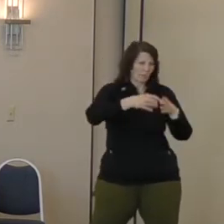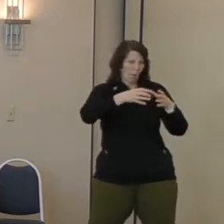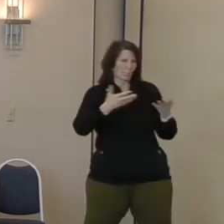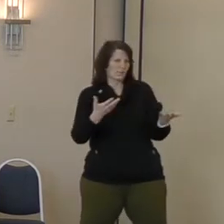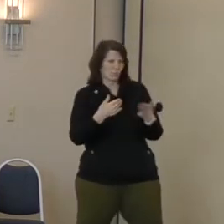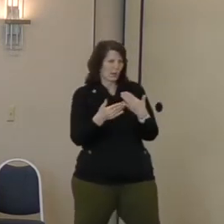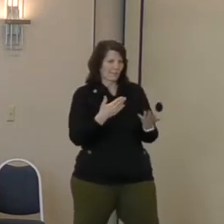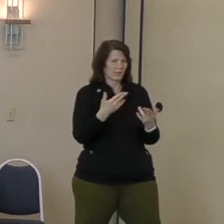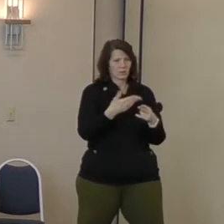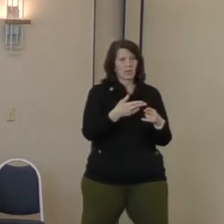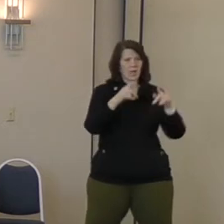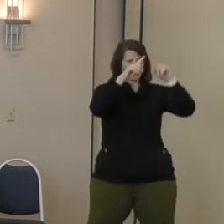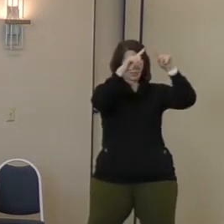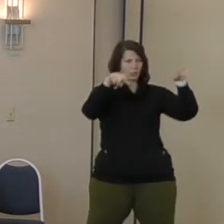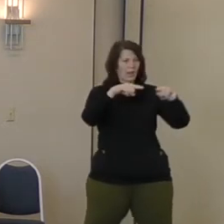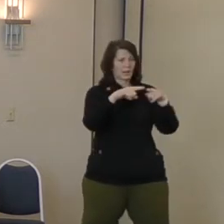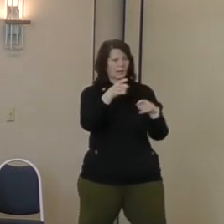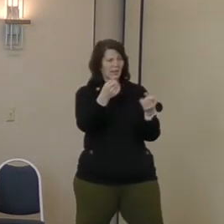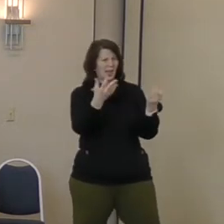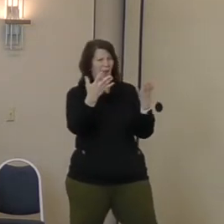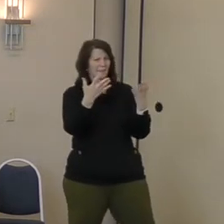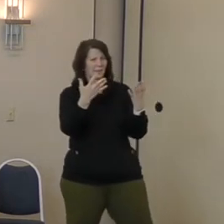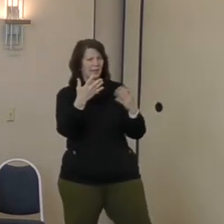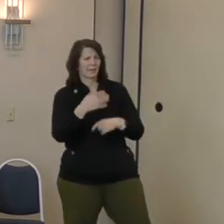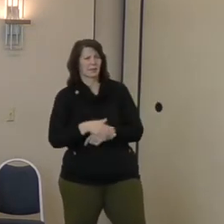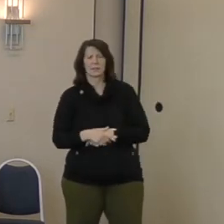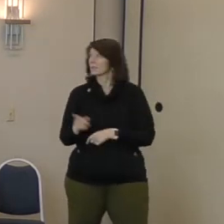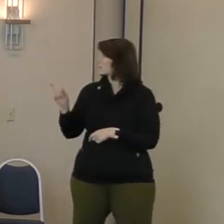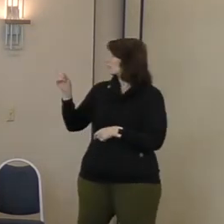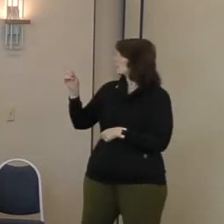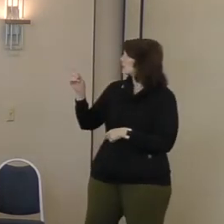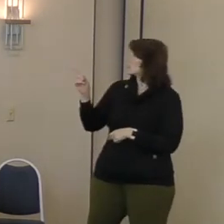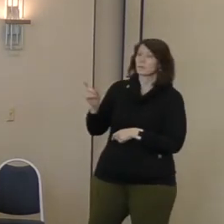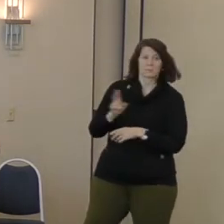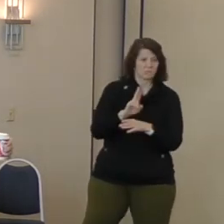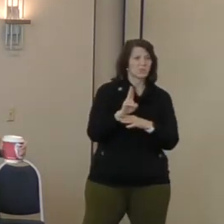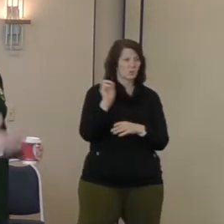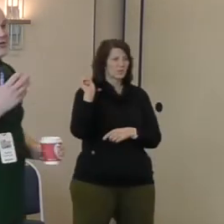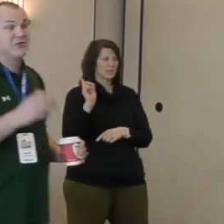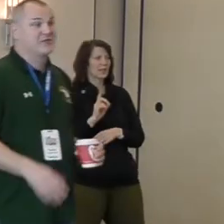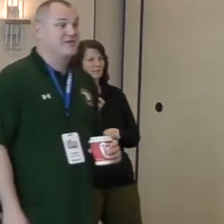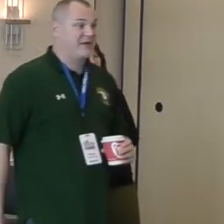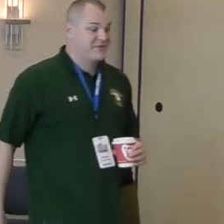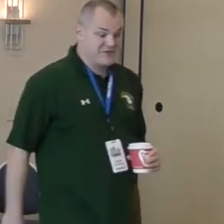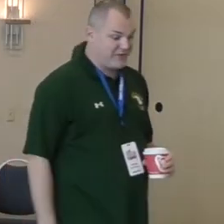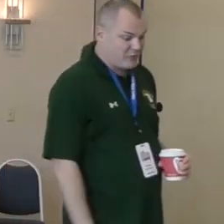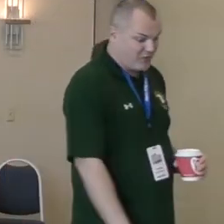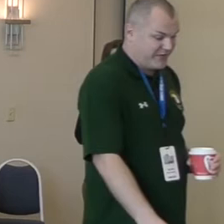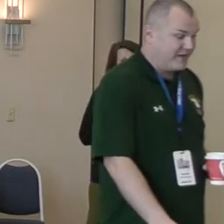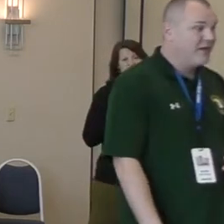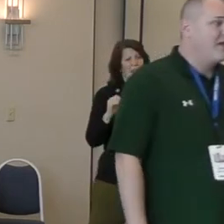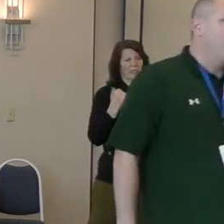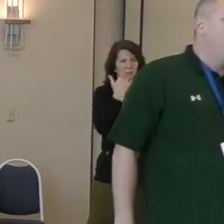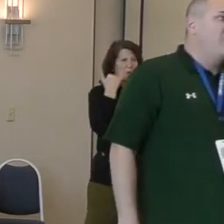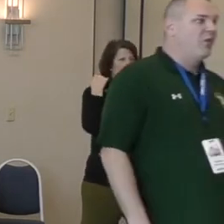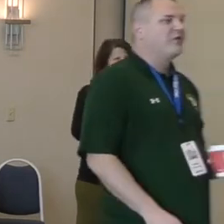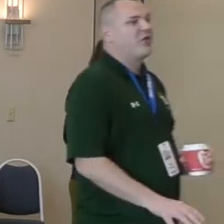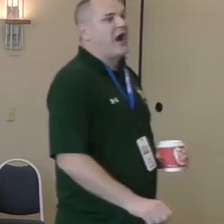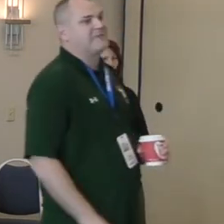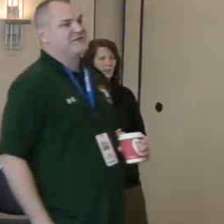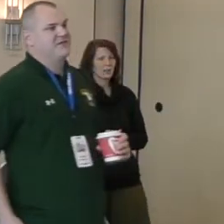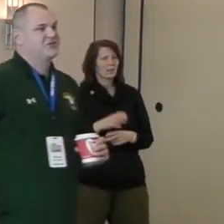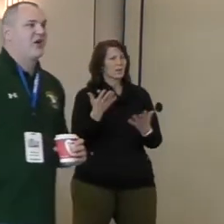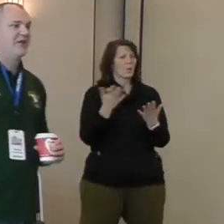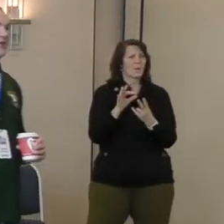And then everybody's in a triangle. How many teams use this triangle off of rucks? Pretty much everybody. All right, I do too sometimes. There's nothing wrong with it. But what